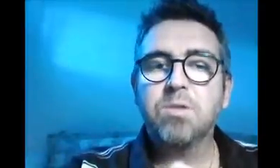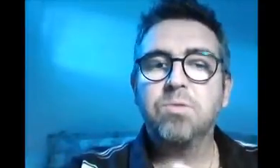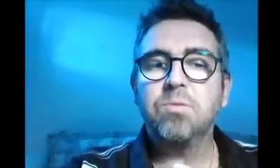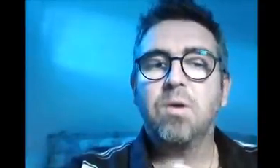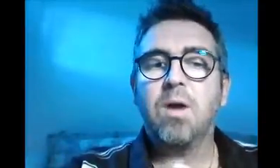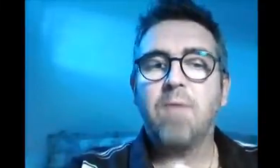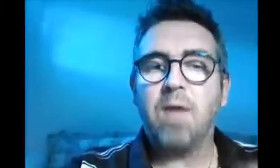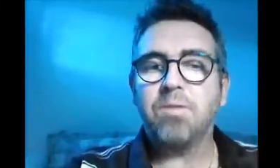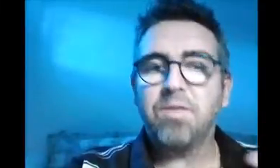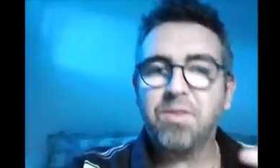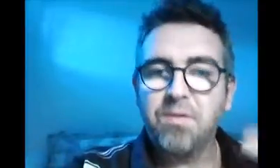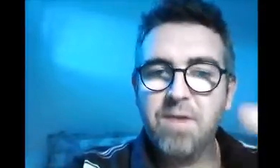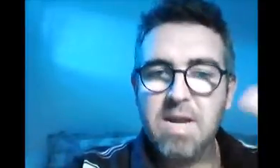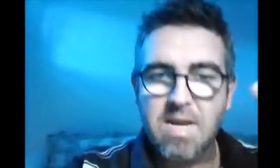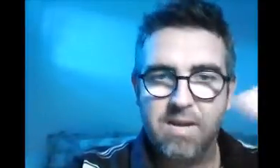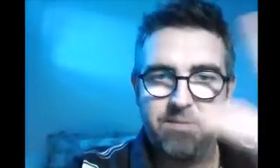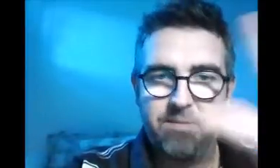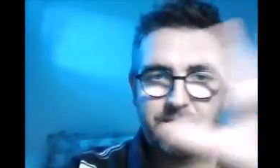to around 3